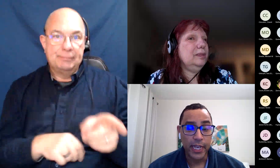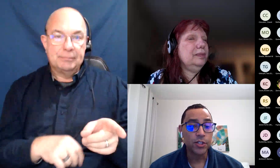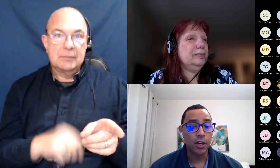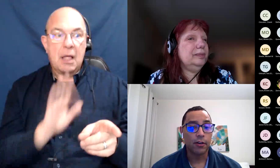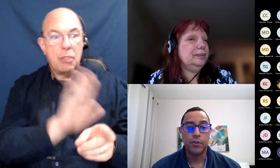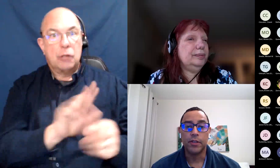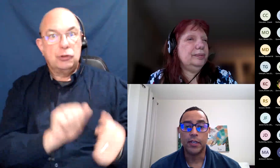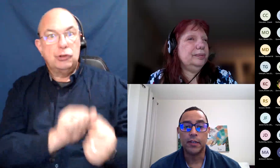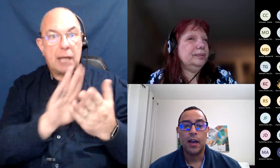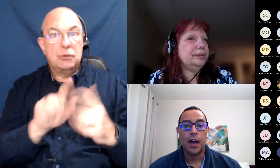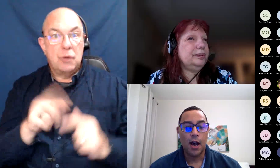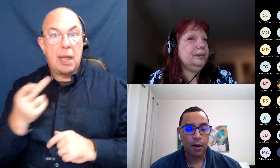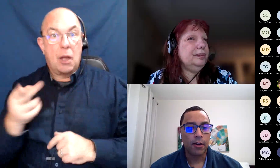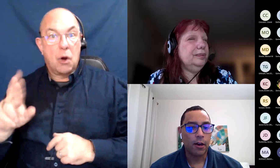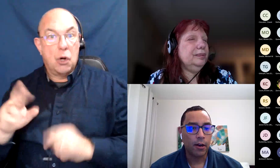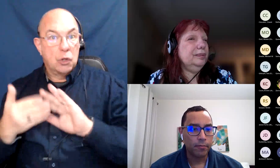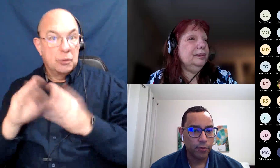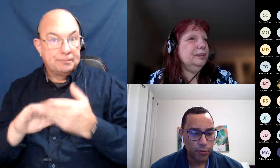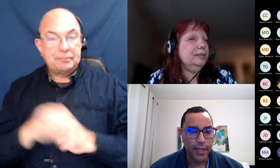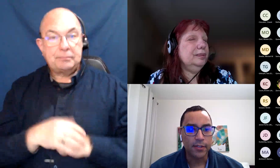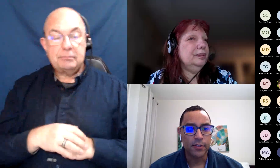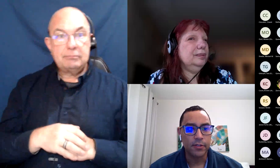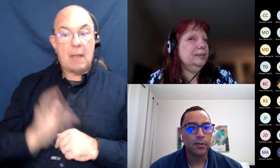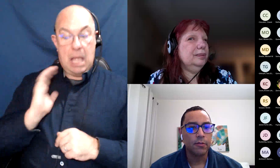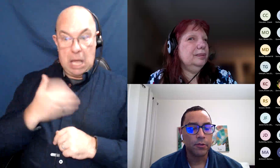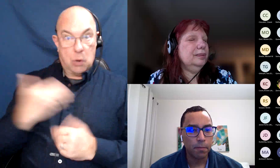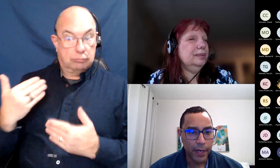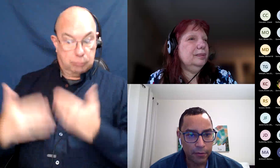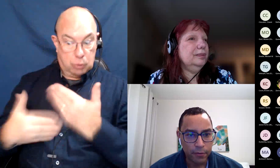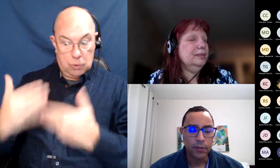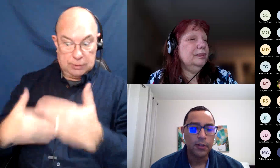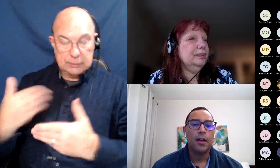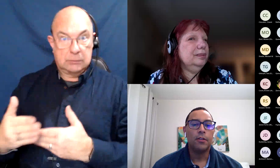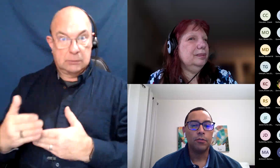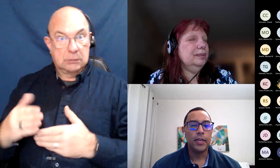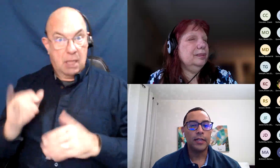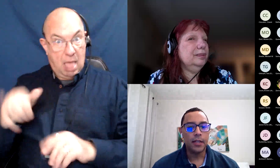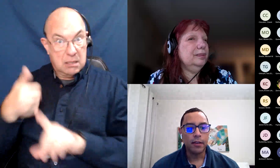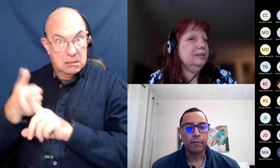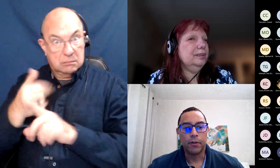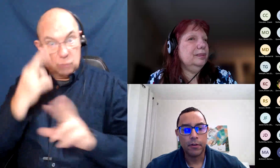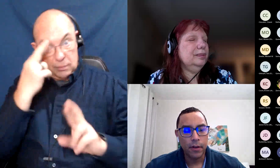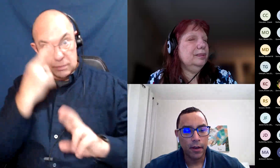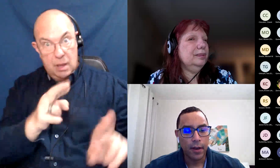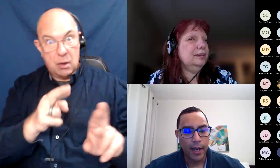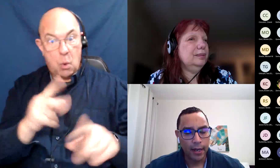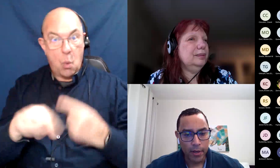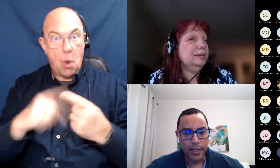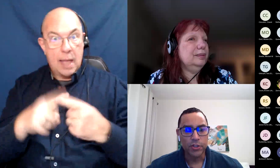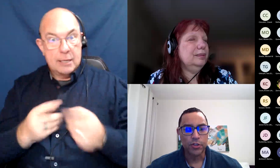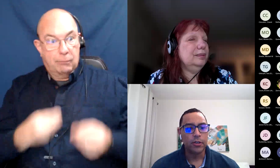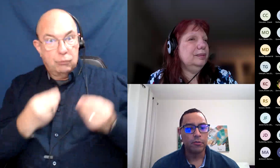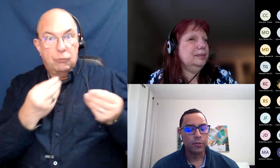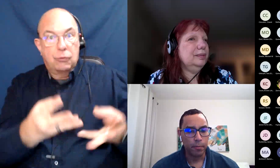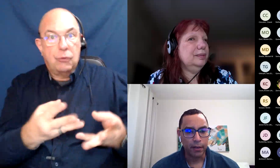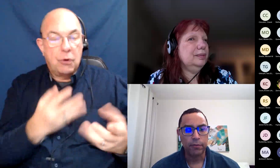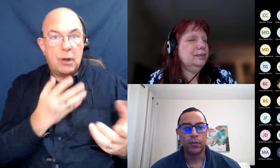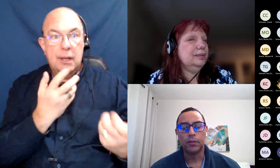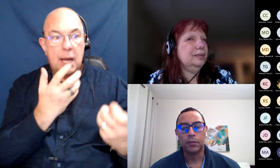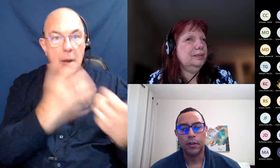challenge to the HR community, are our processes respectful? Do they deliver accommodation